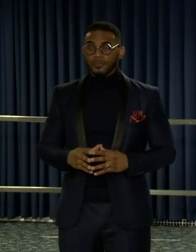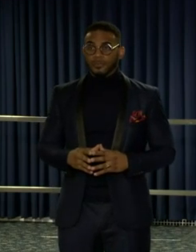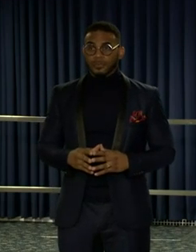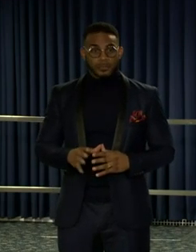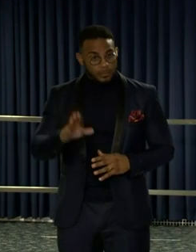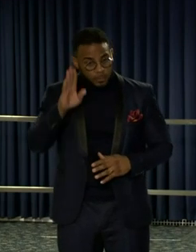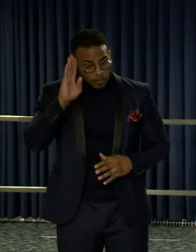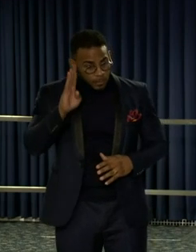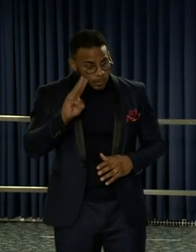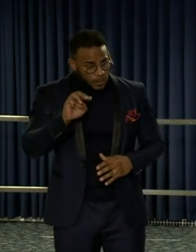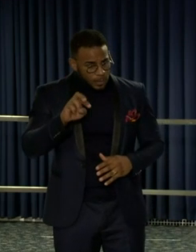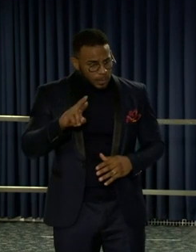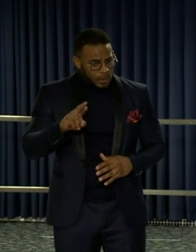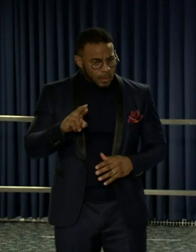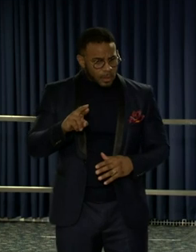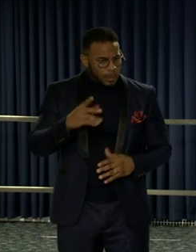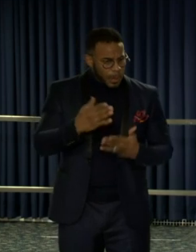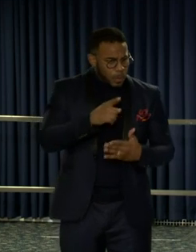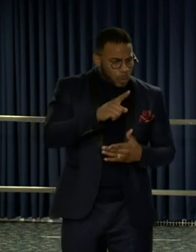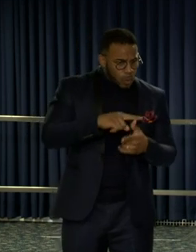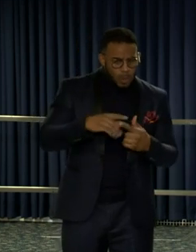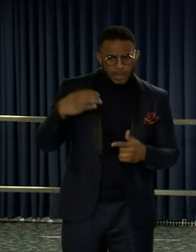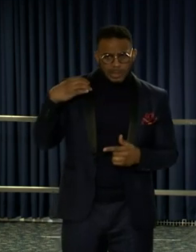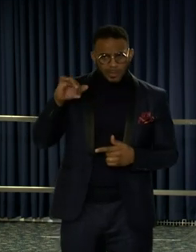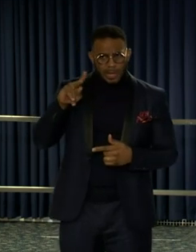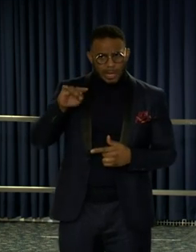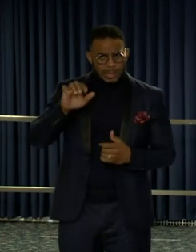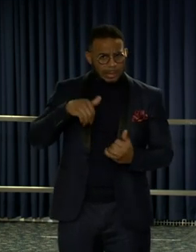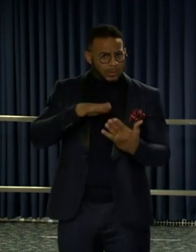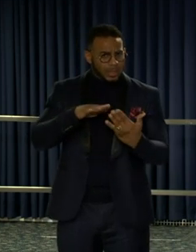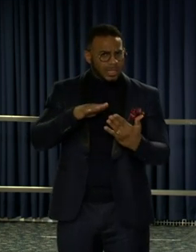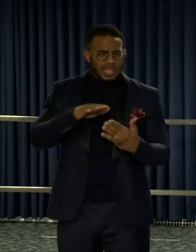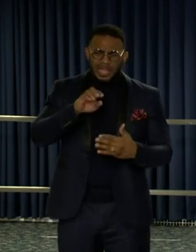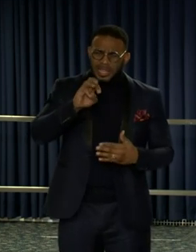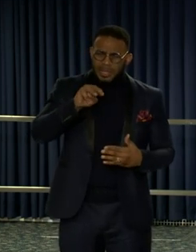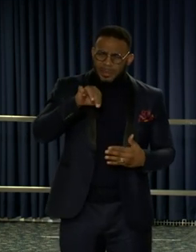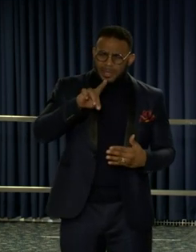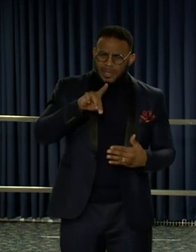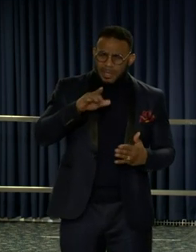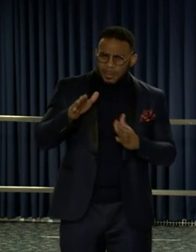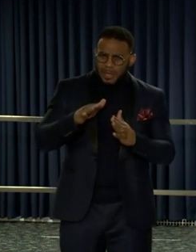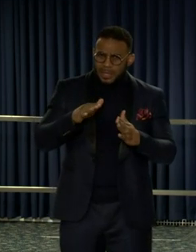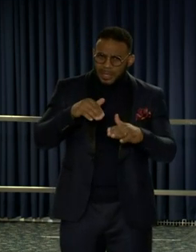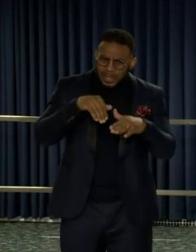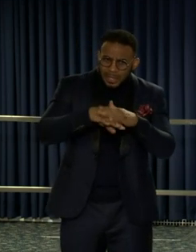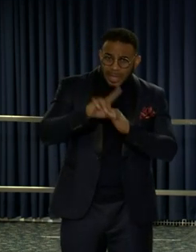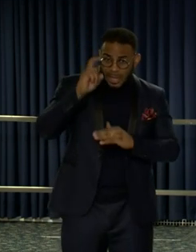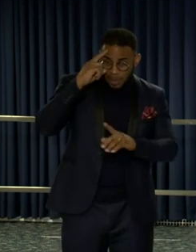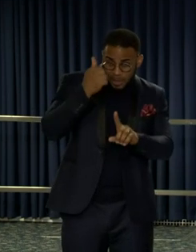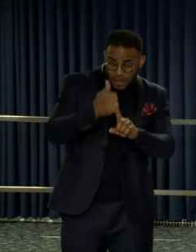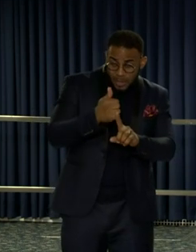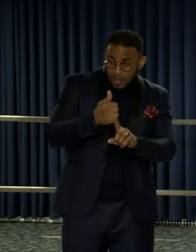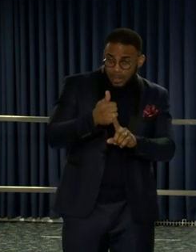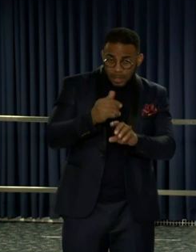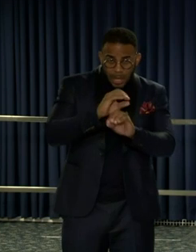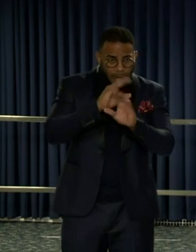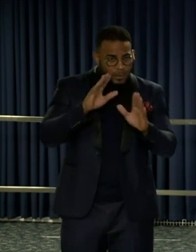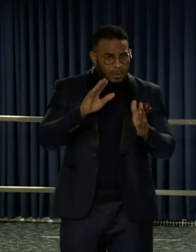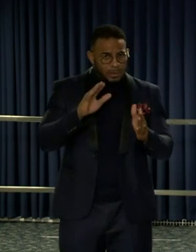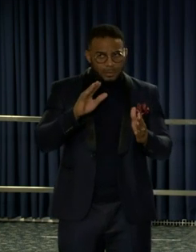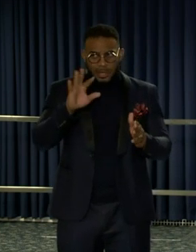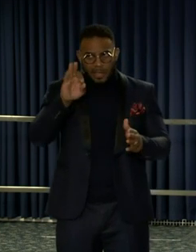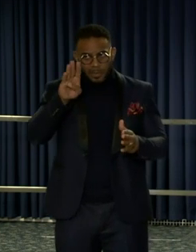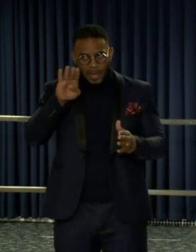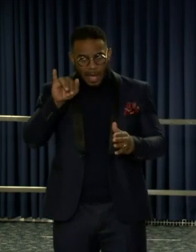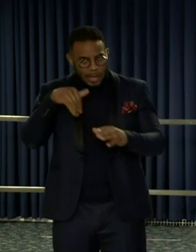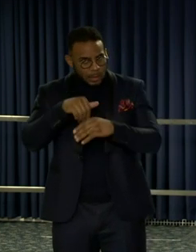Hi, Mayor. Maybe you or Chief Conti could address this, but is MPD planning to enter the Capitol itself? Obviously, we see the FBI in